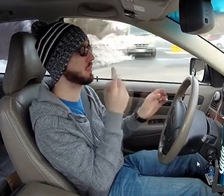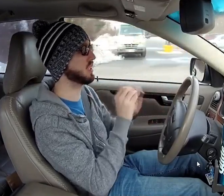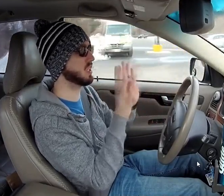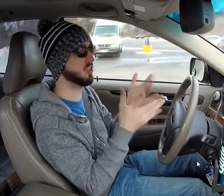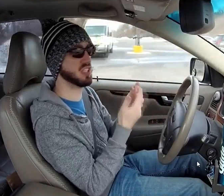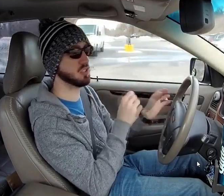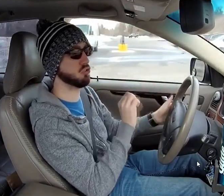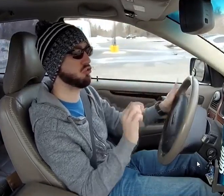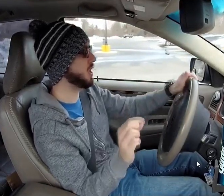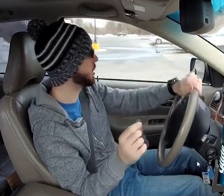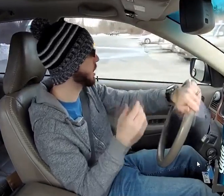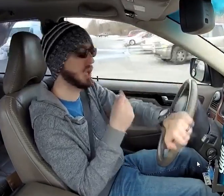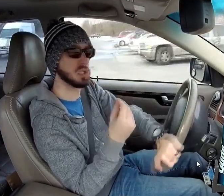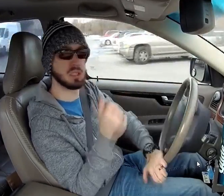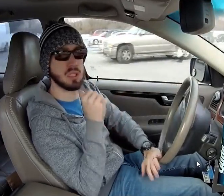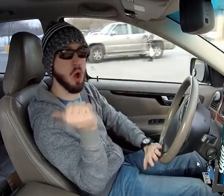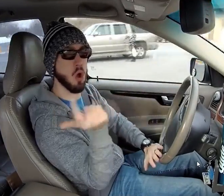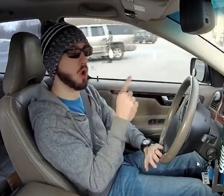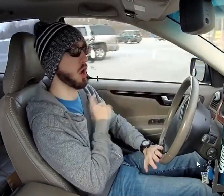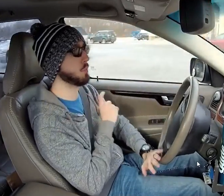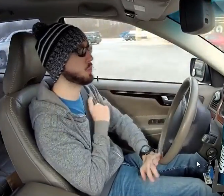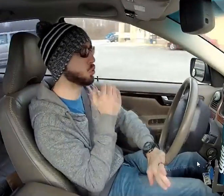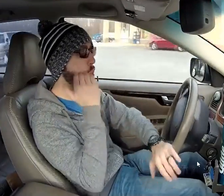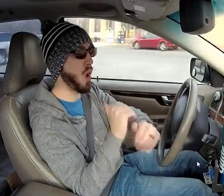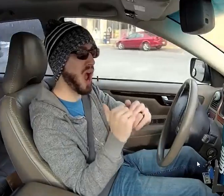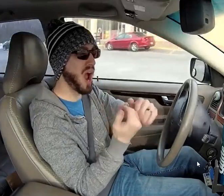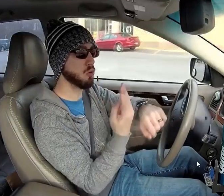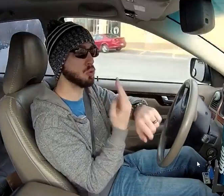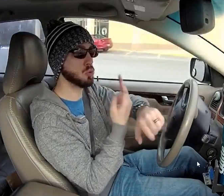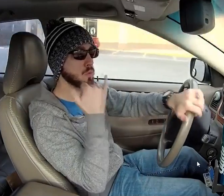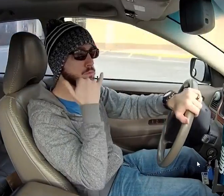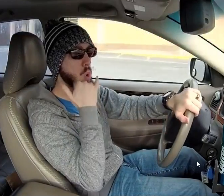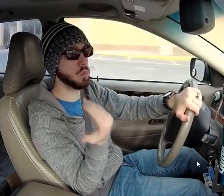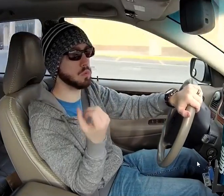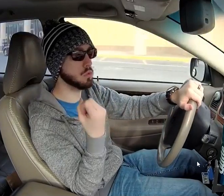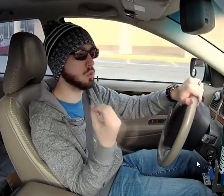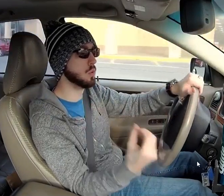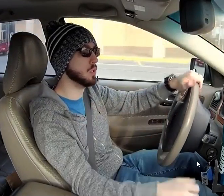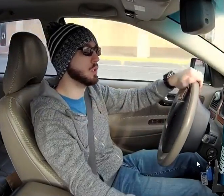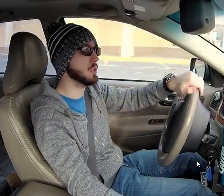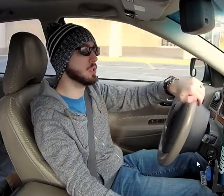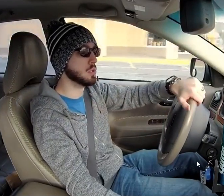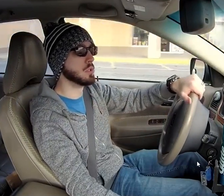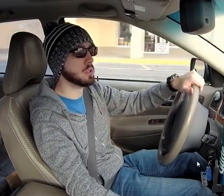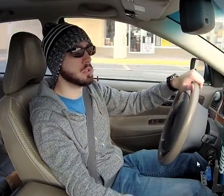you have to write down on a piece of paper because cops aren't normally, not all cops want to use a phone to communicate with